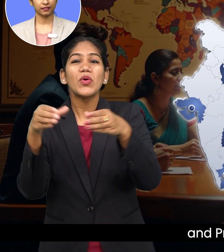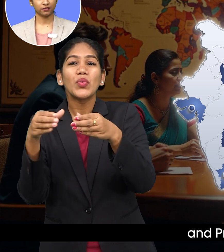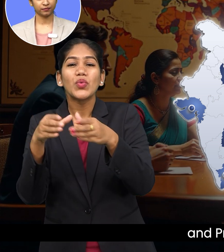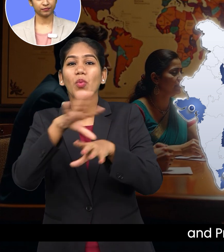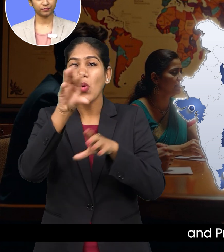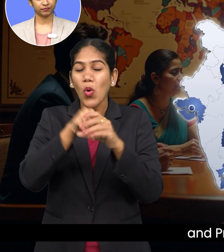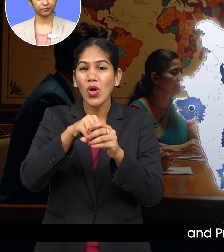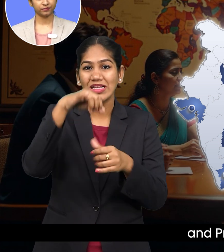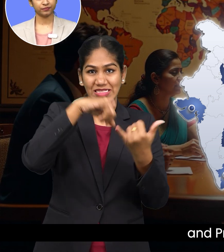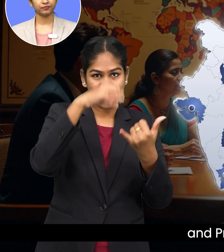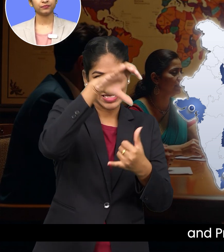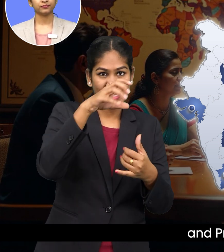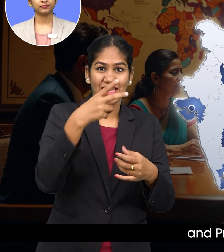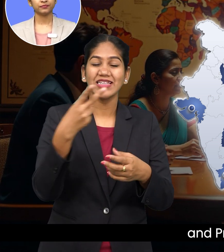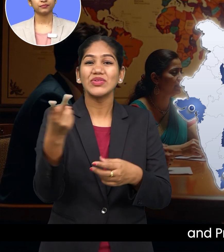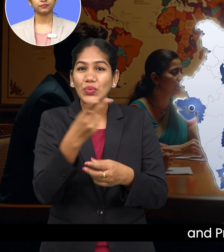states.